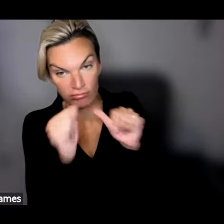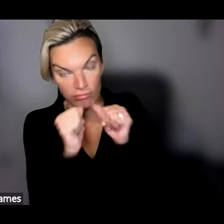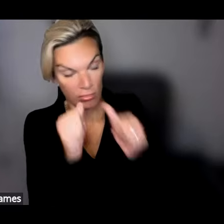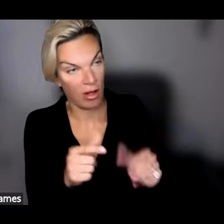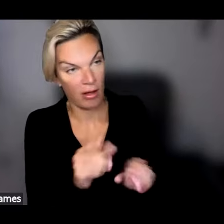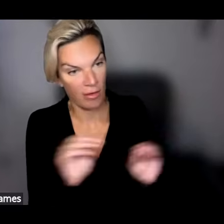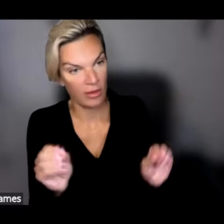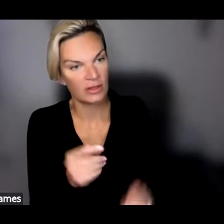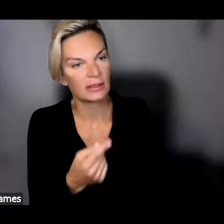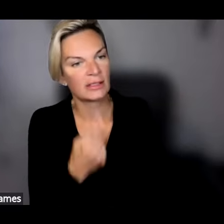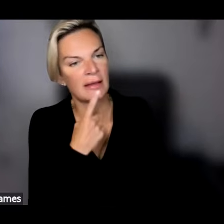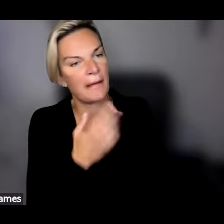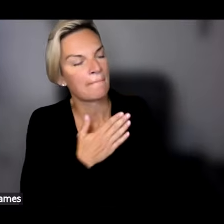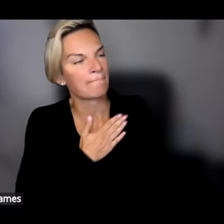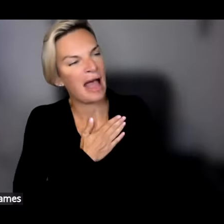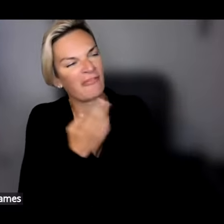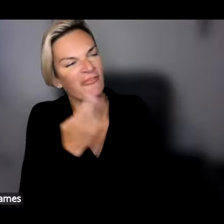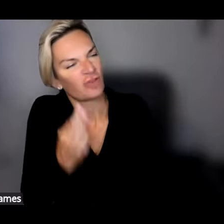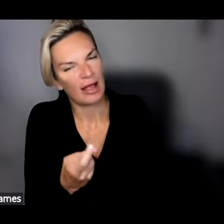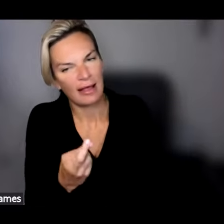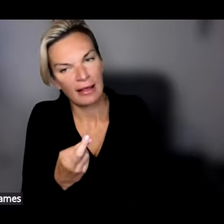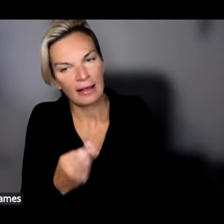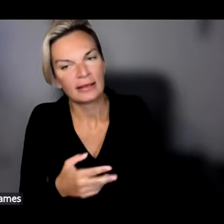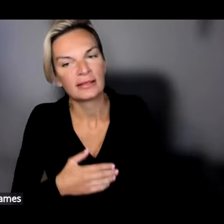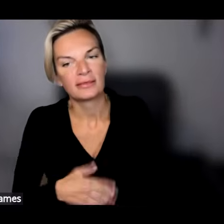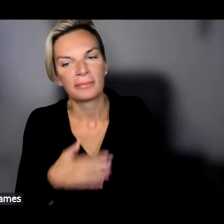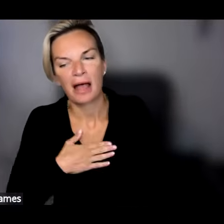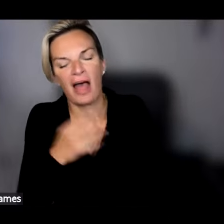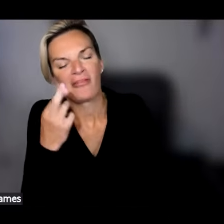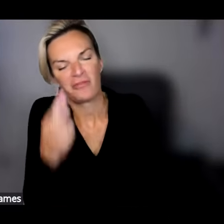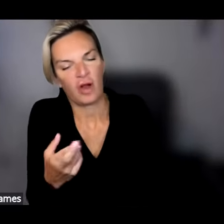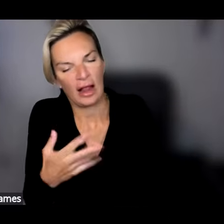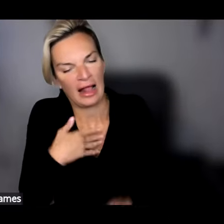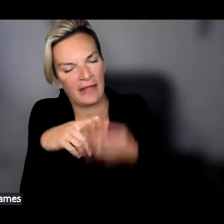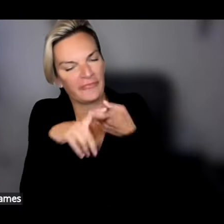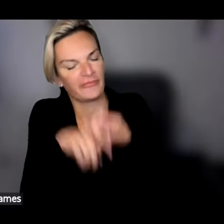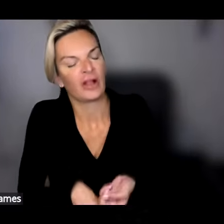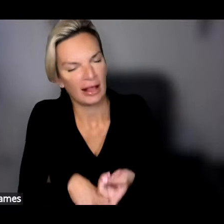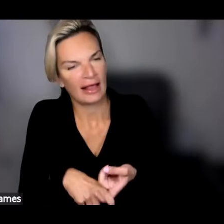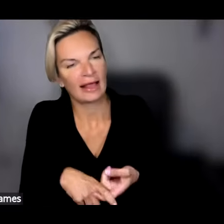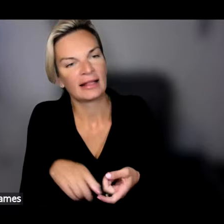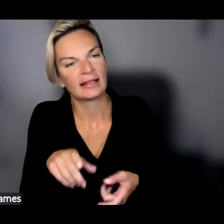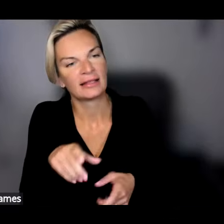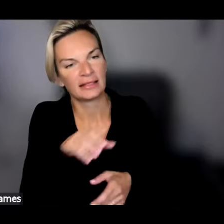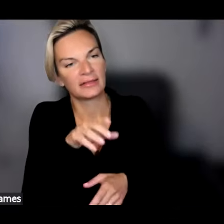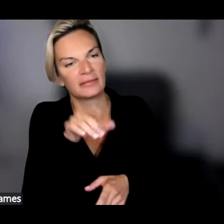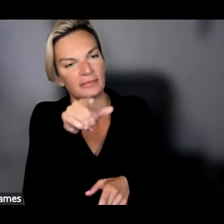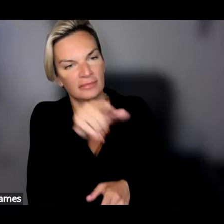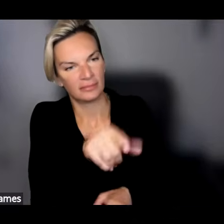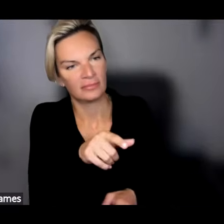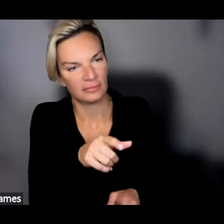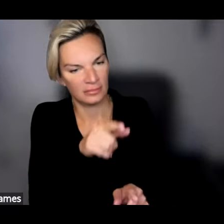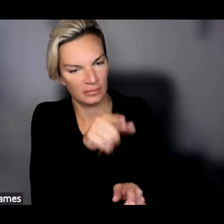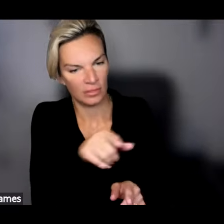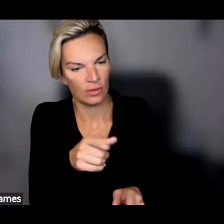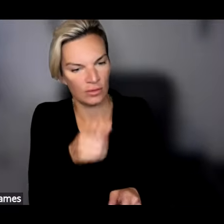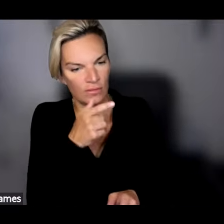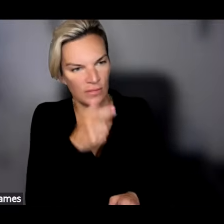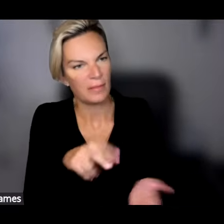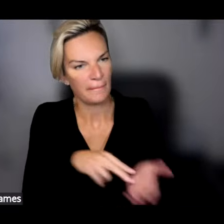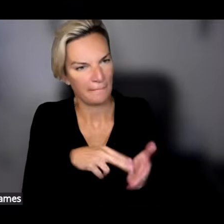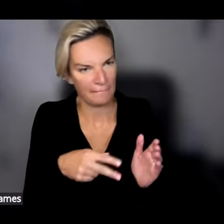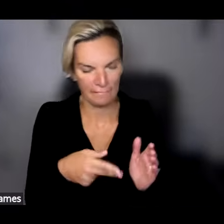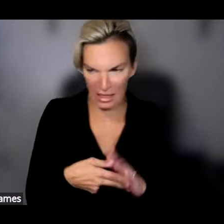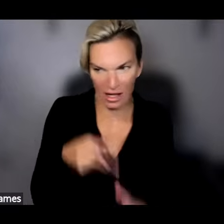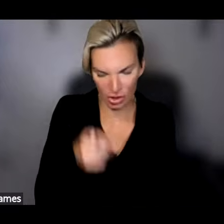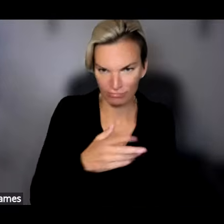my friend presented the Okay. petitions to these 2 circulators who submitted affidavits. That to me is an admission that